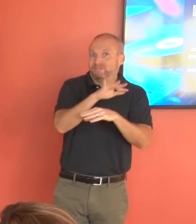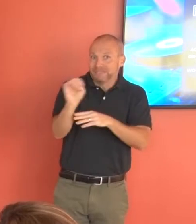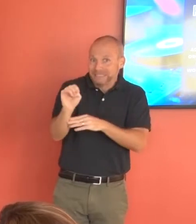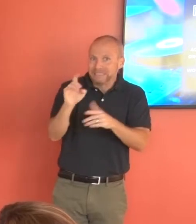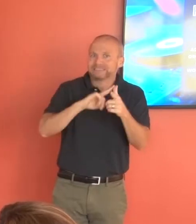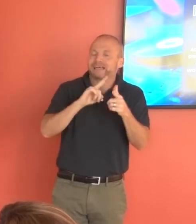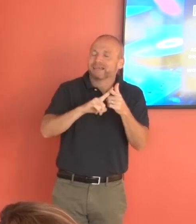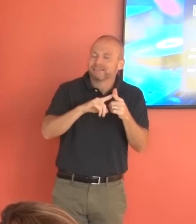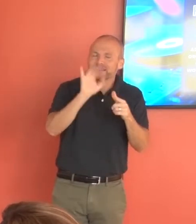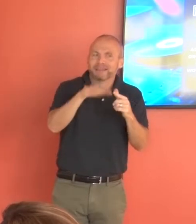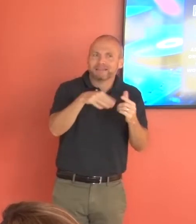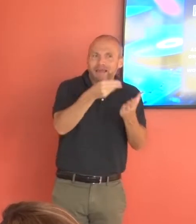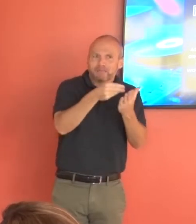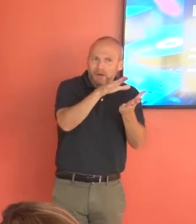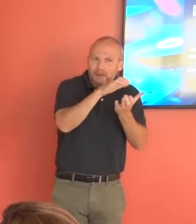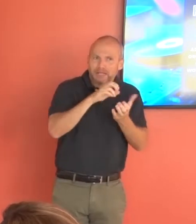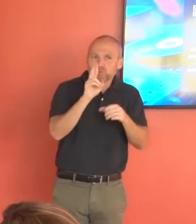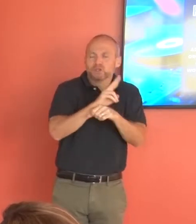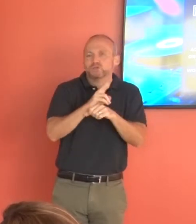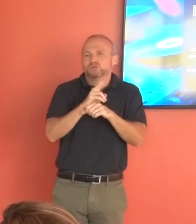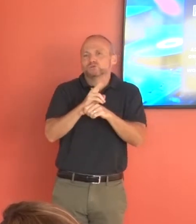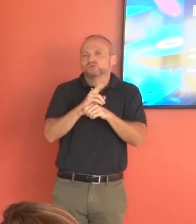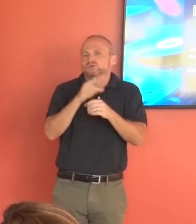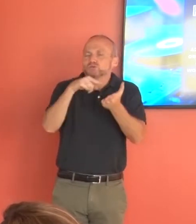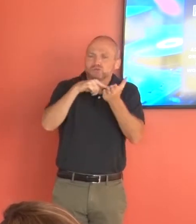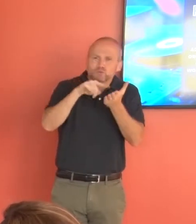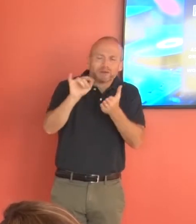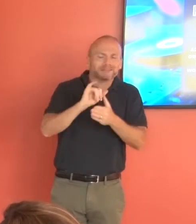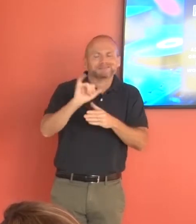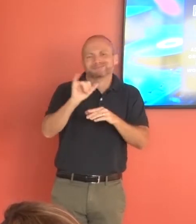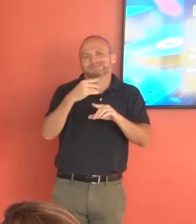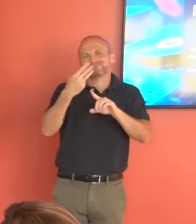like a mortgage over a 25 to 30 year period.